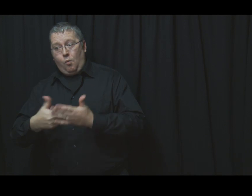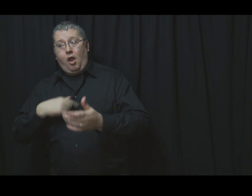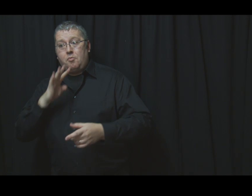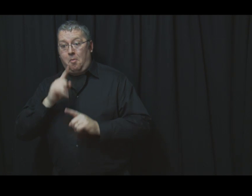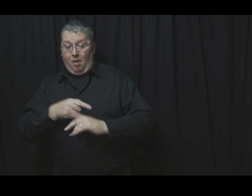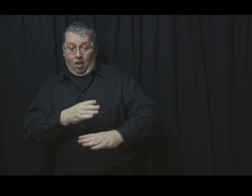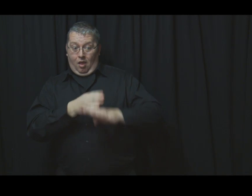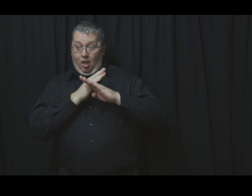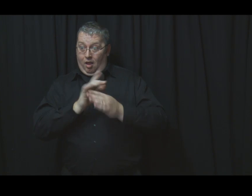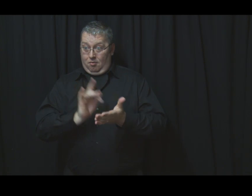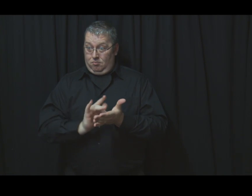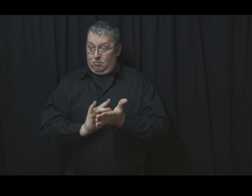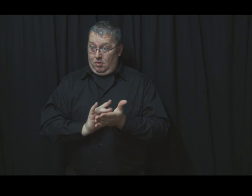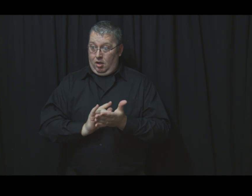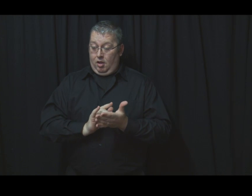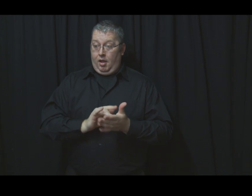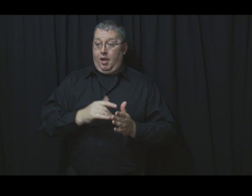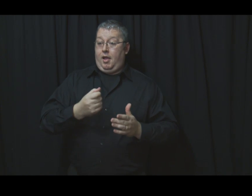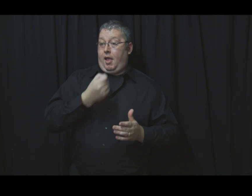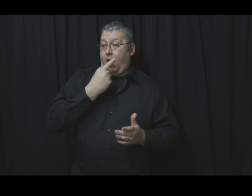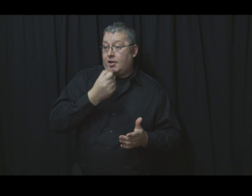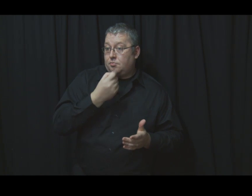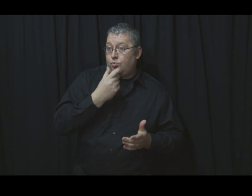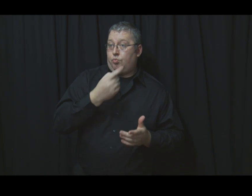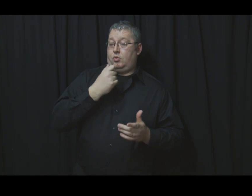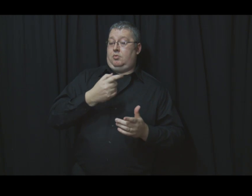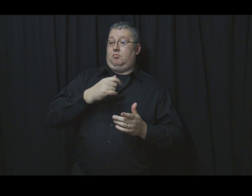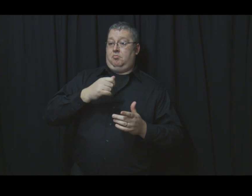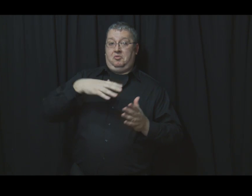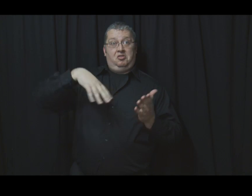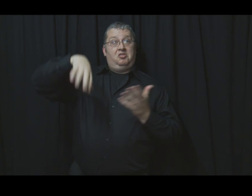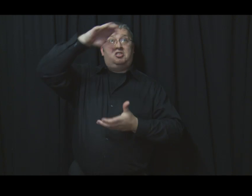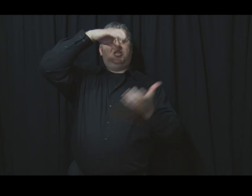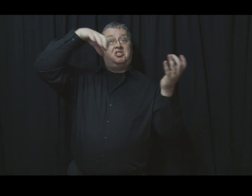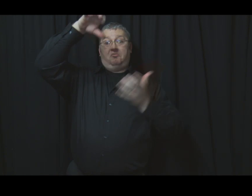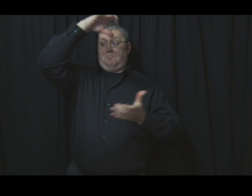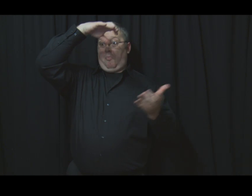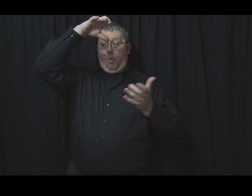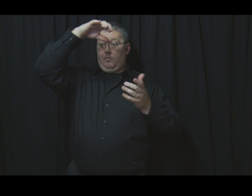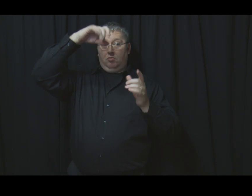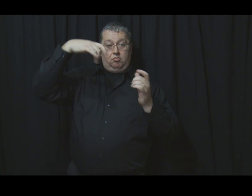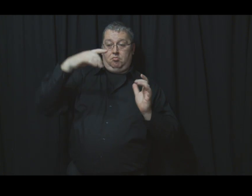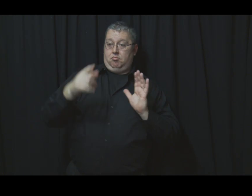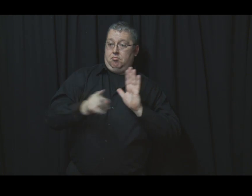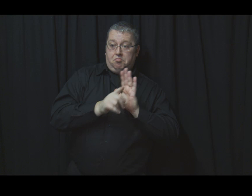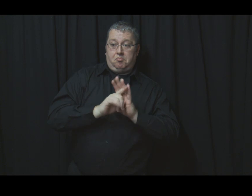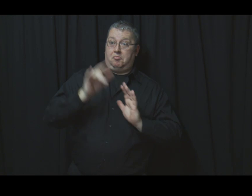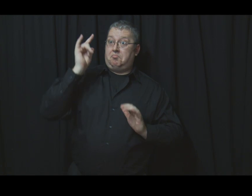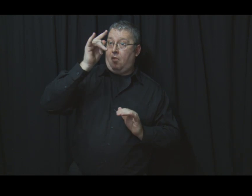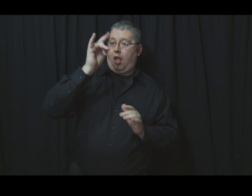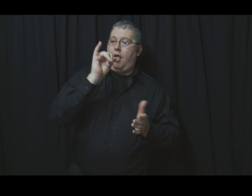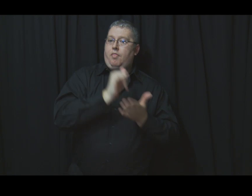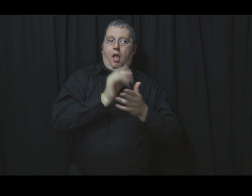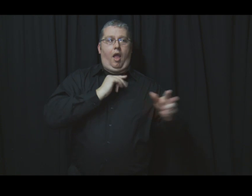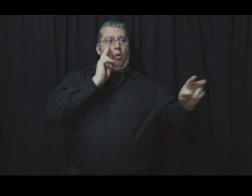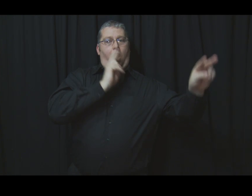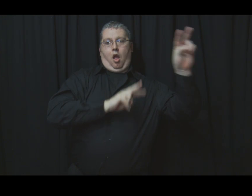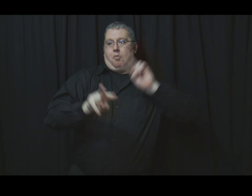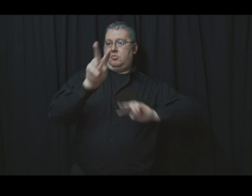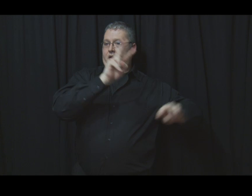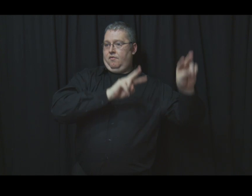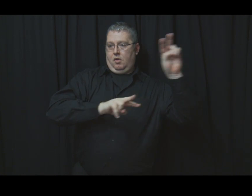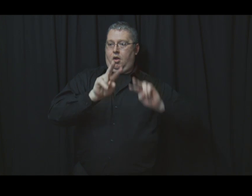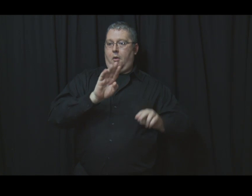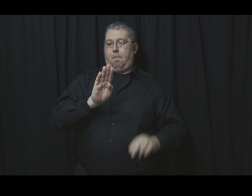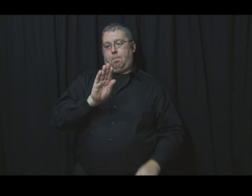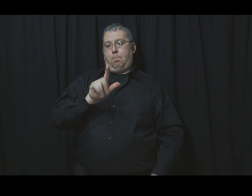antibiotics, aspirin, smoke detectors, jet planes, that's Ken Ham, the observational science bloke. I'm an Australian. We call guys